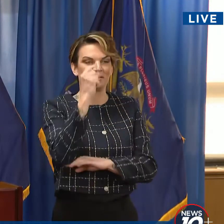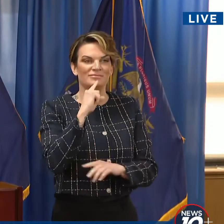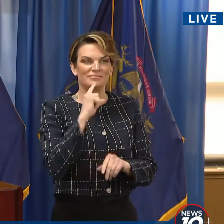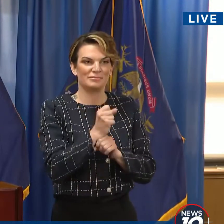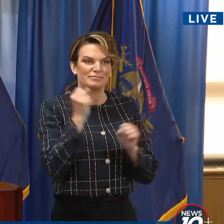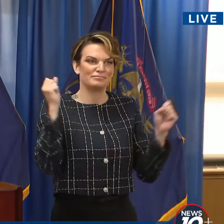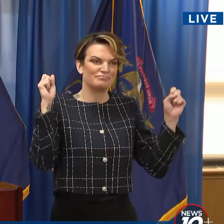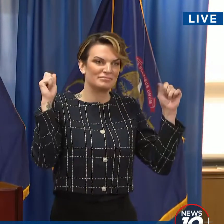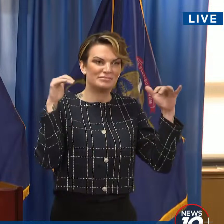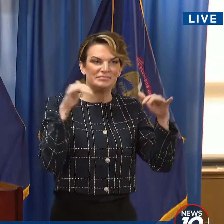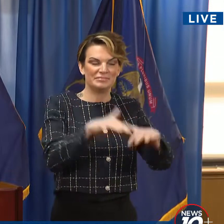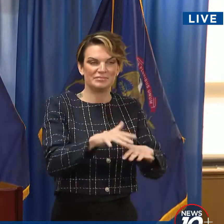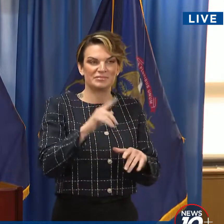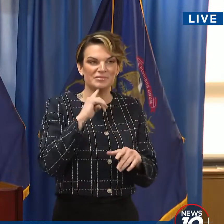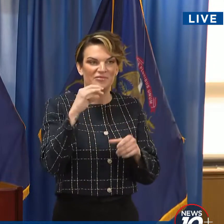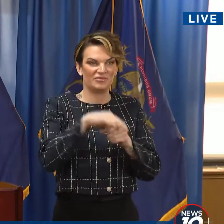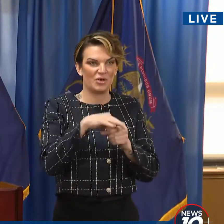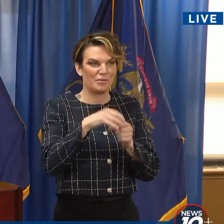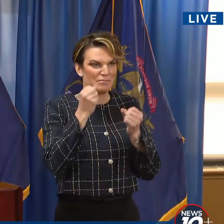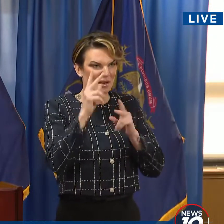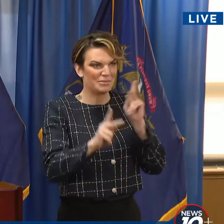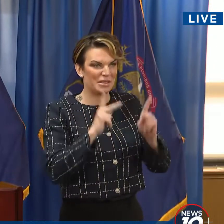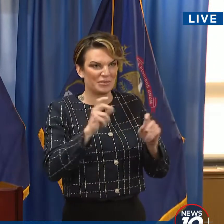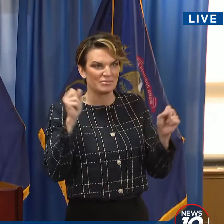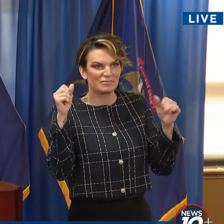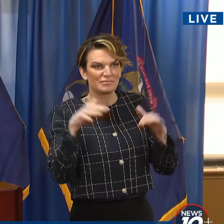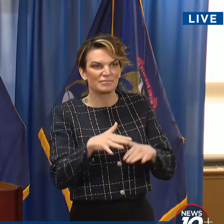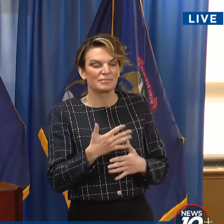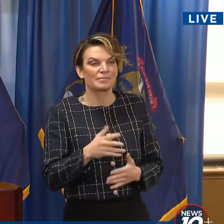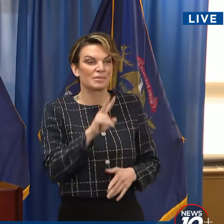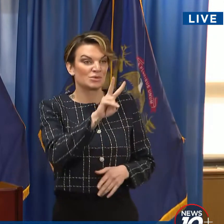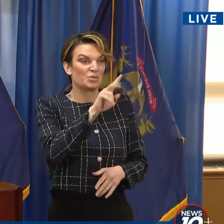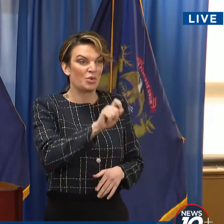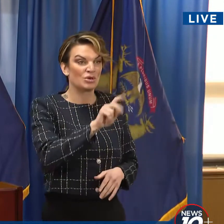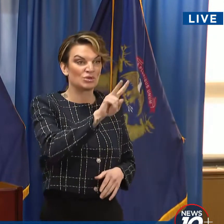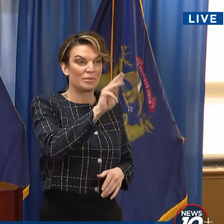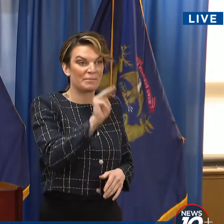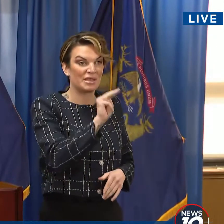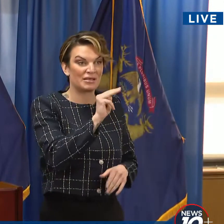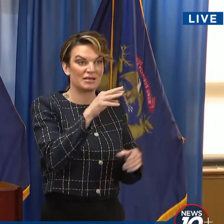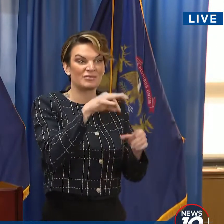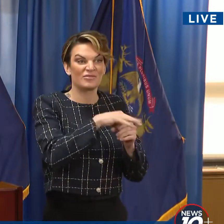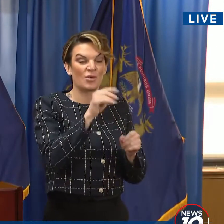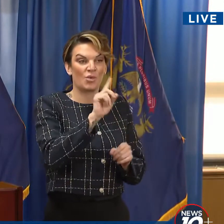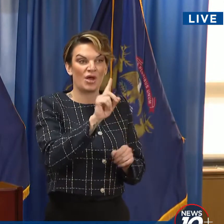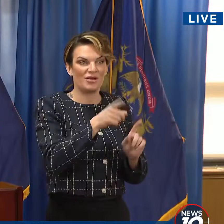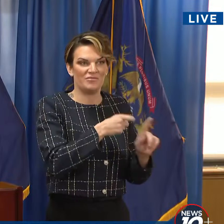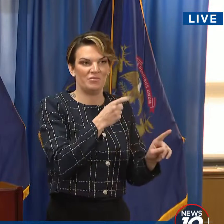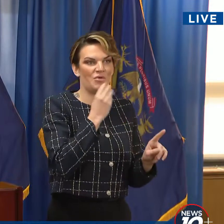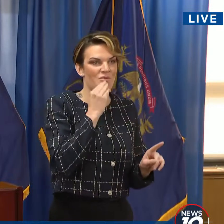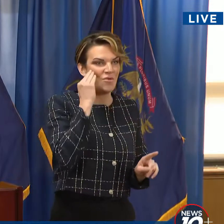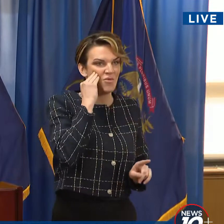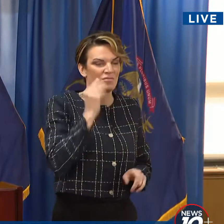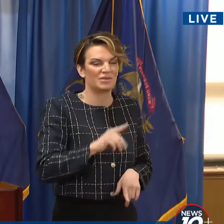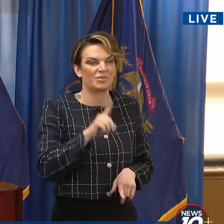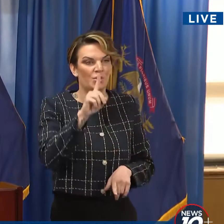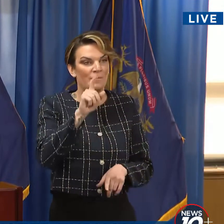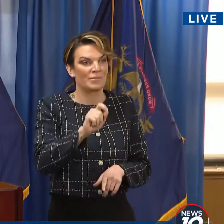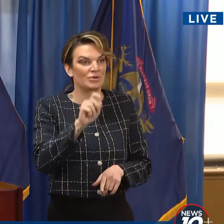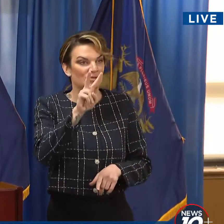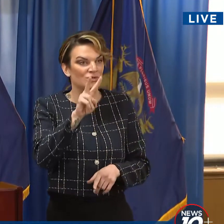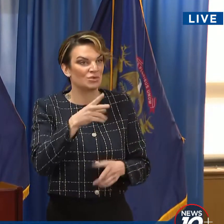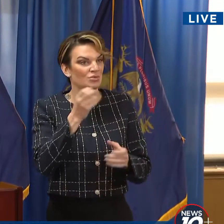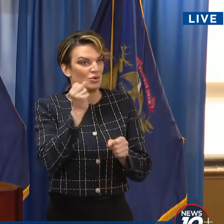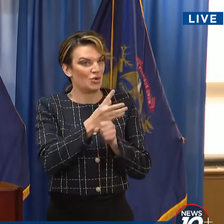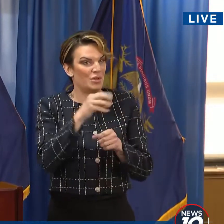our collective future. Whether they chose to be among the 2.2 million who voted from home, the 1.2 million who voted early